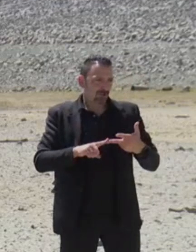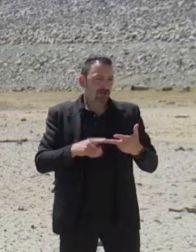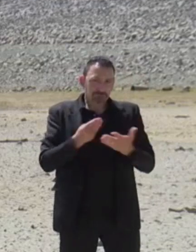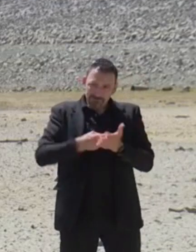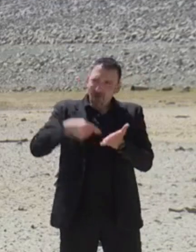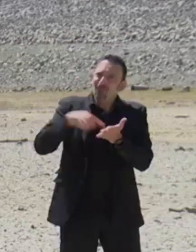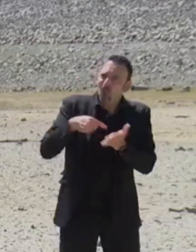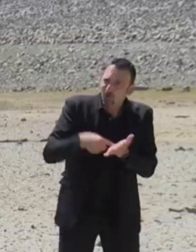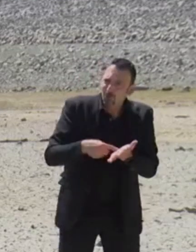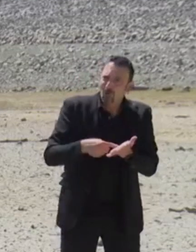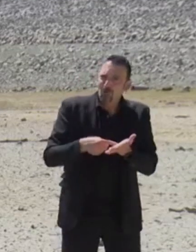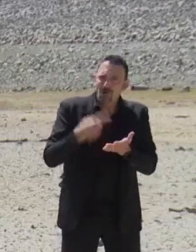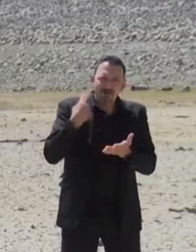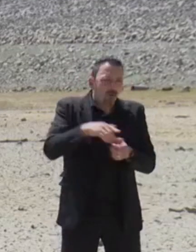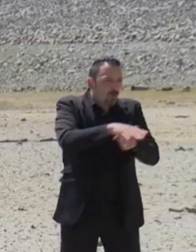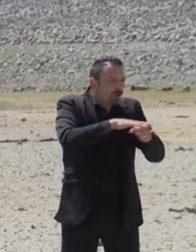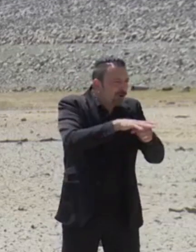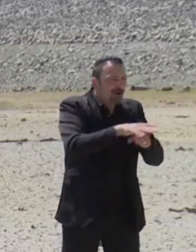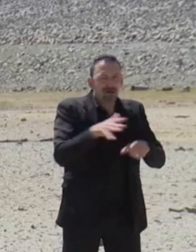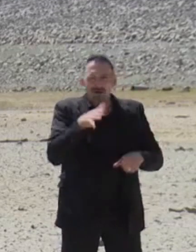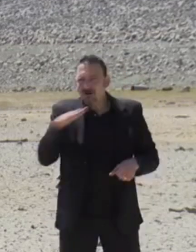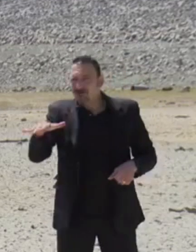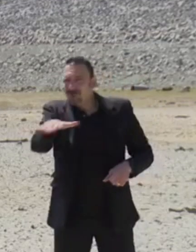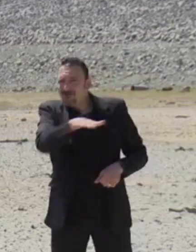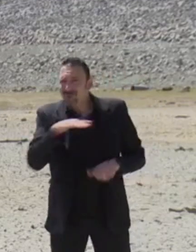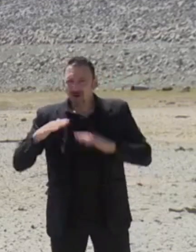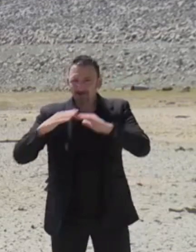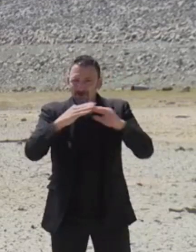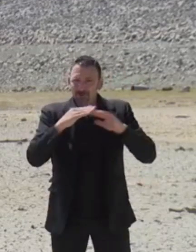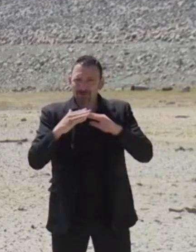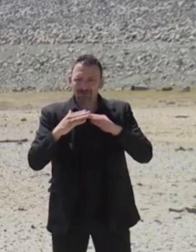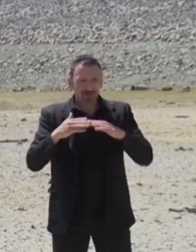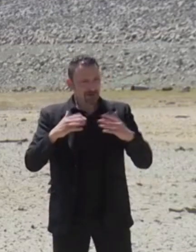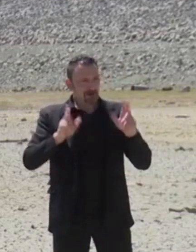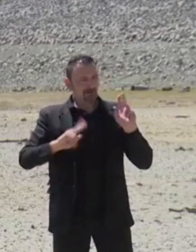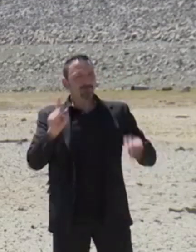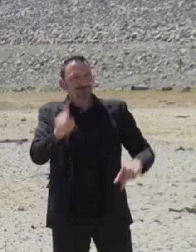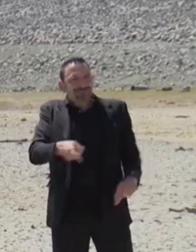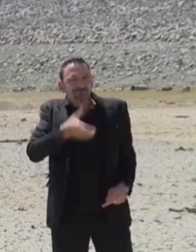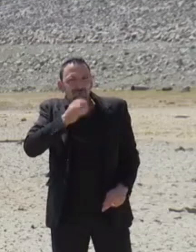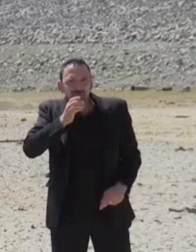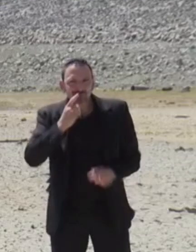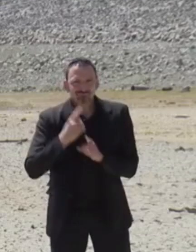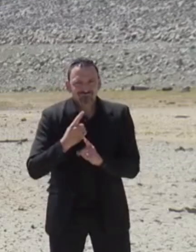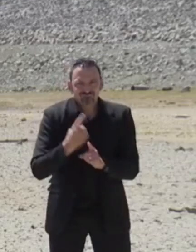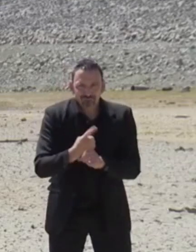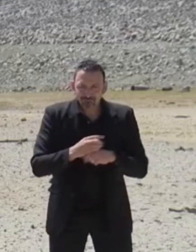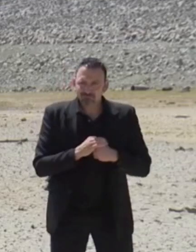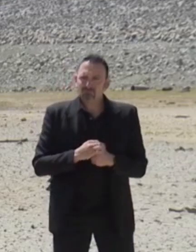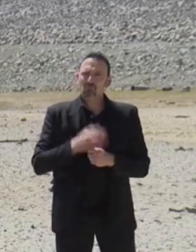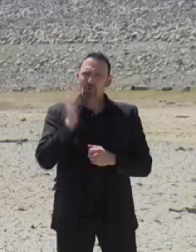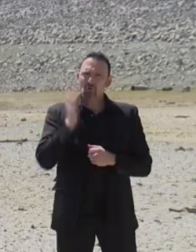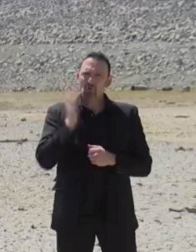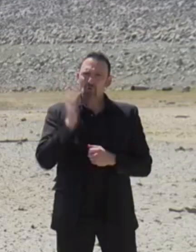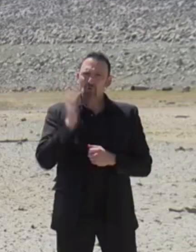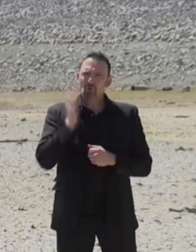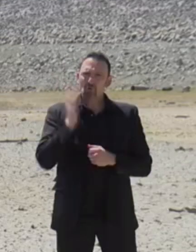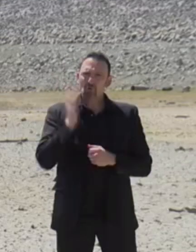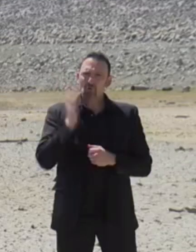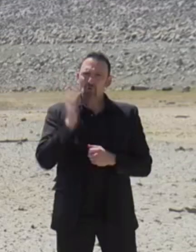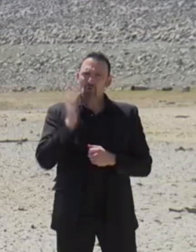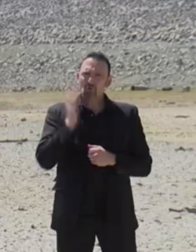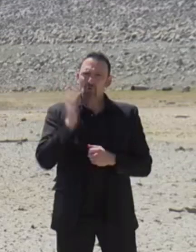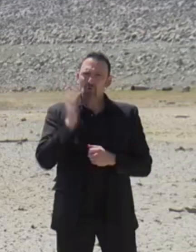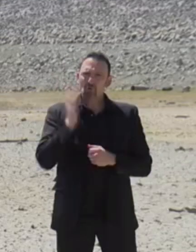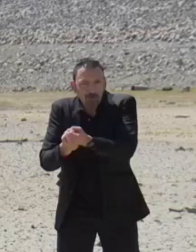water for small and rural communities, as well as underserved communities. We'll be advancing more support in those efforts to build on what the